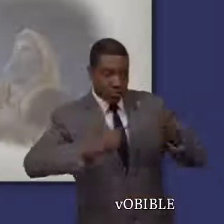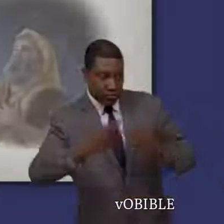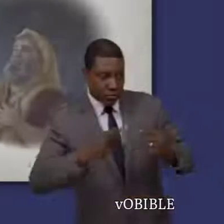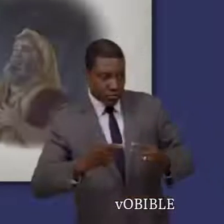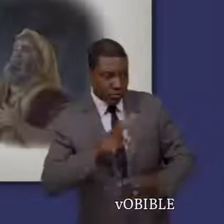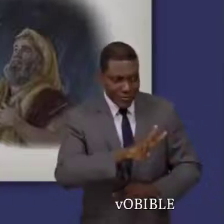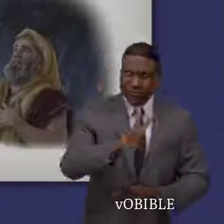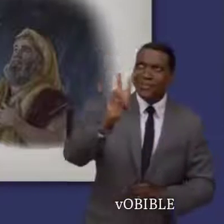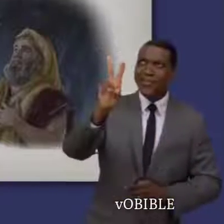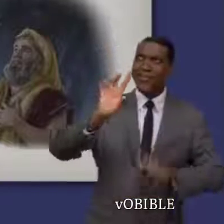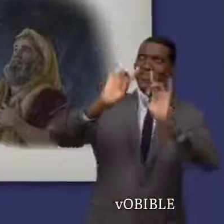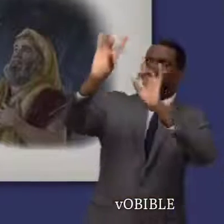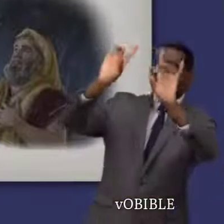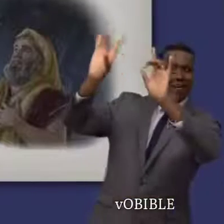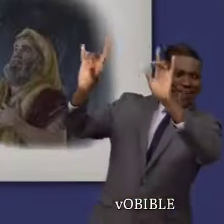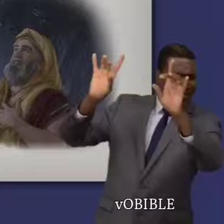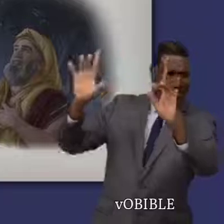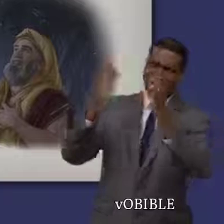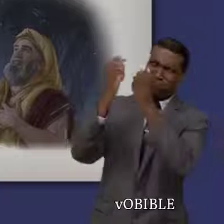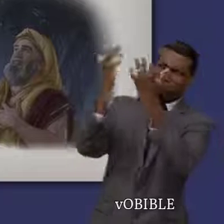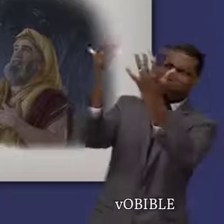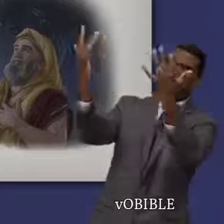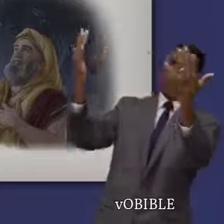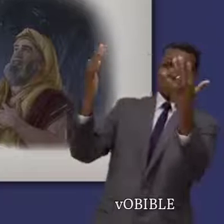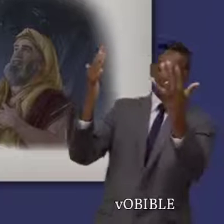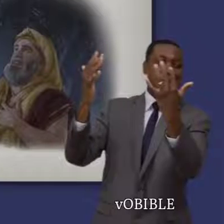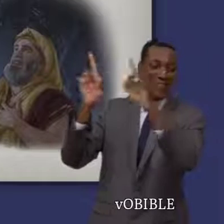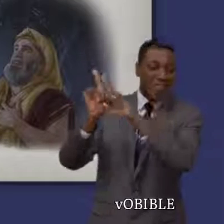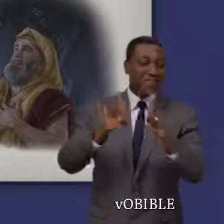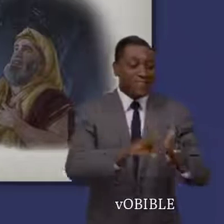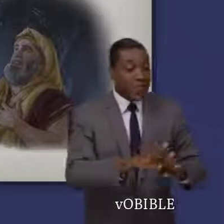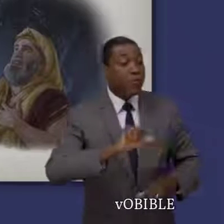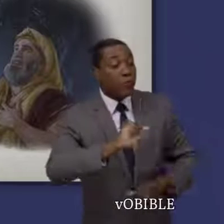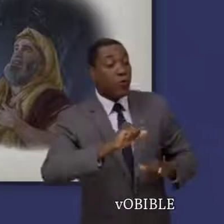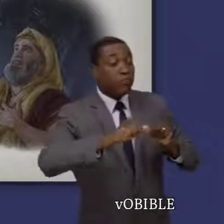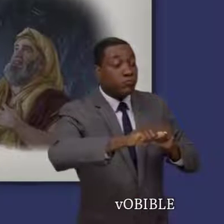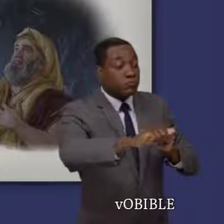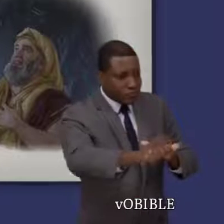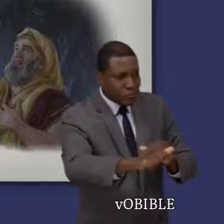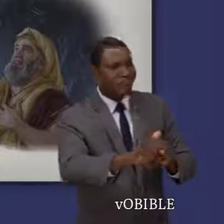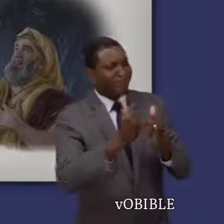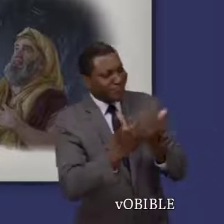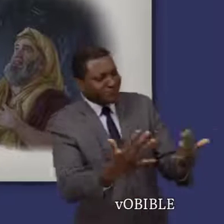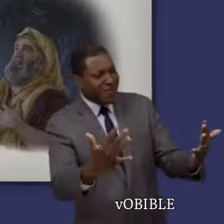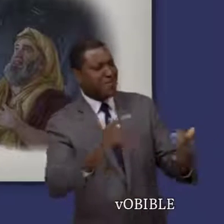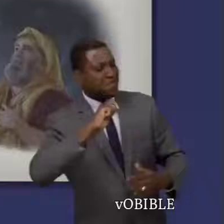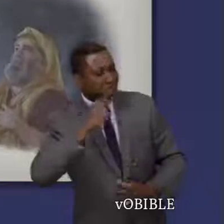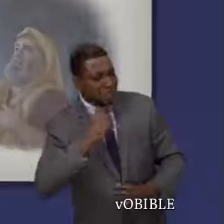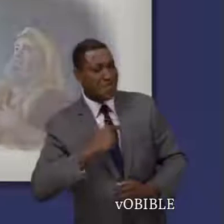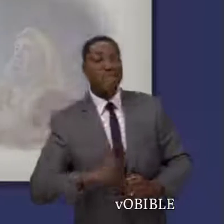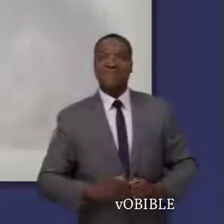Jehovah tells Abram to look up and count the stars if he can. So your offspring will become, God